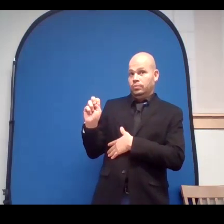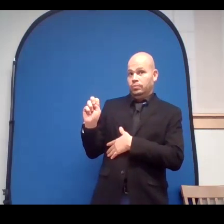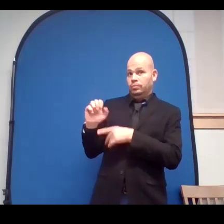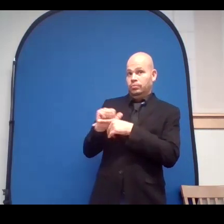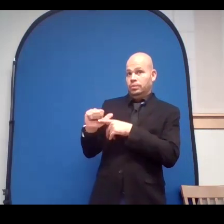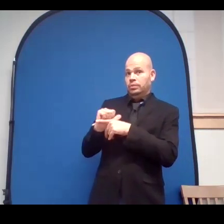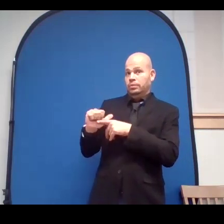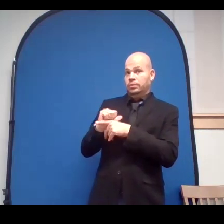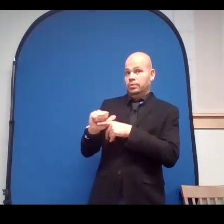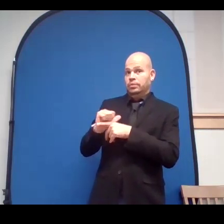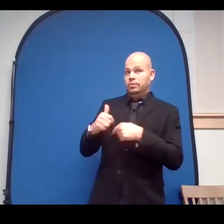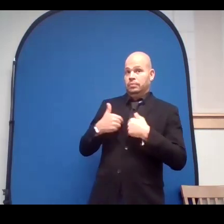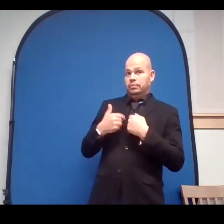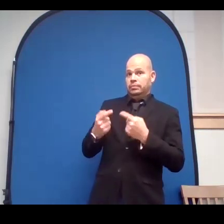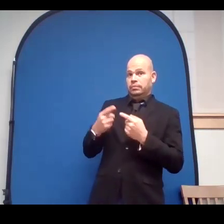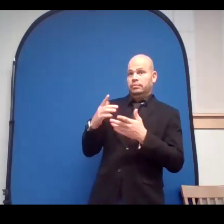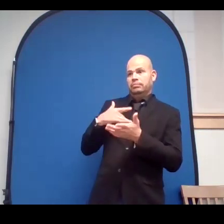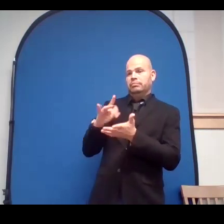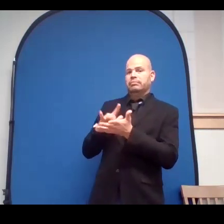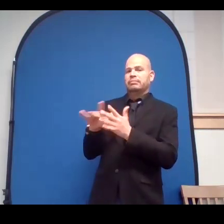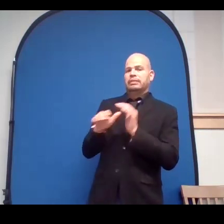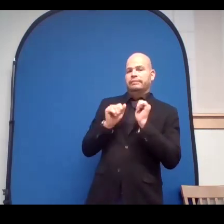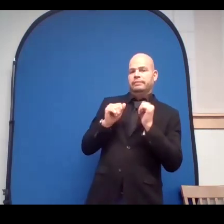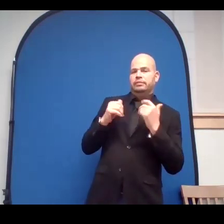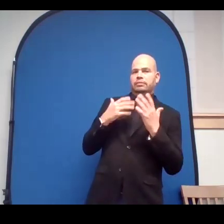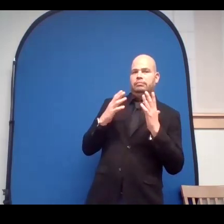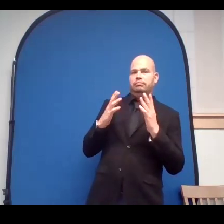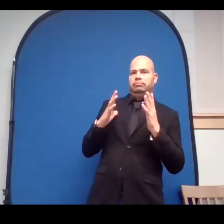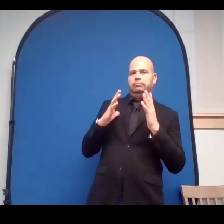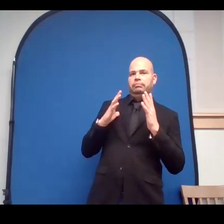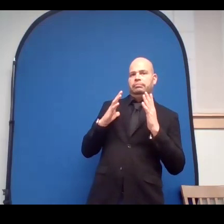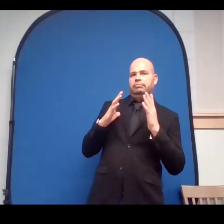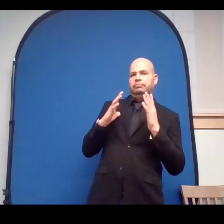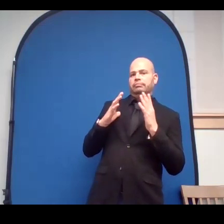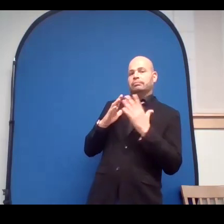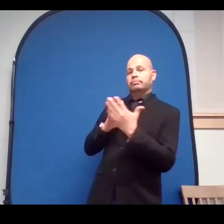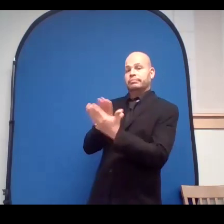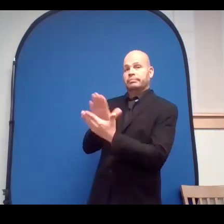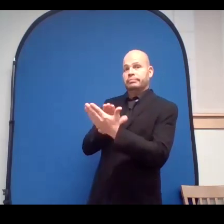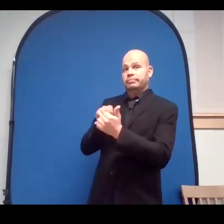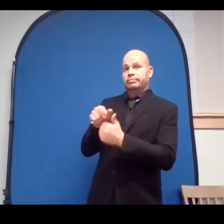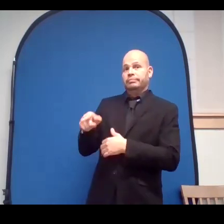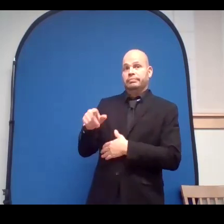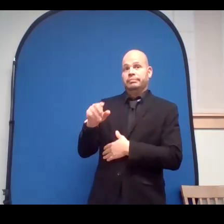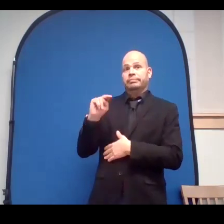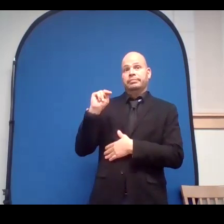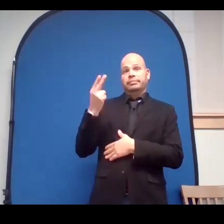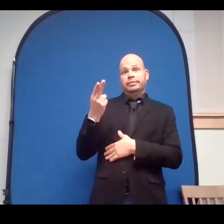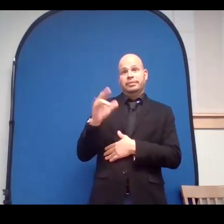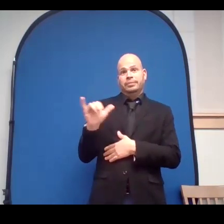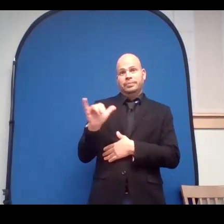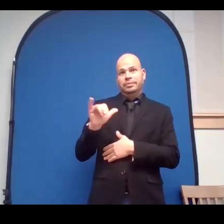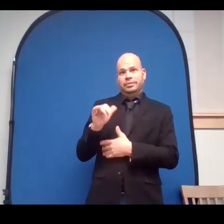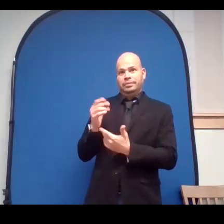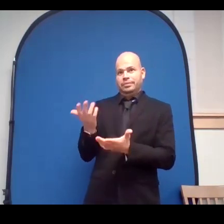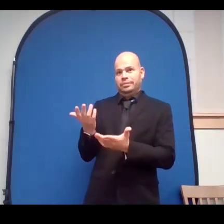as medical reasons. So I was not in person. And as we discussed earlier, I'm from New Hampshire, so I did not have a face to face. But I did